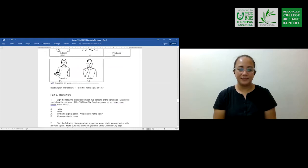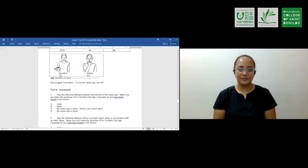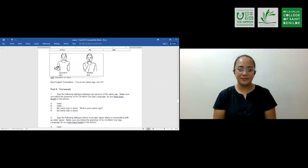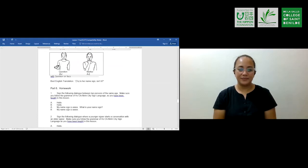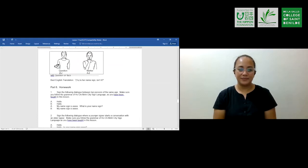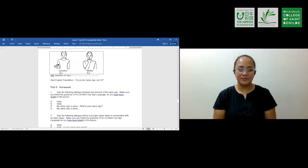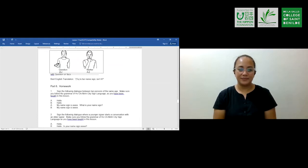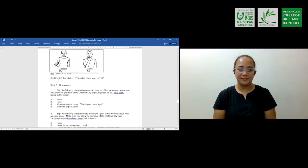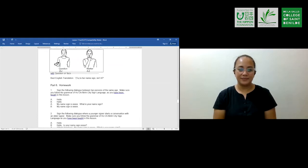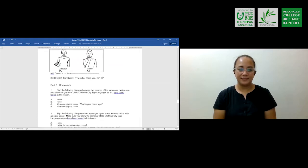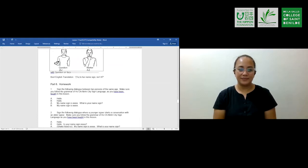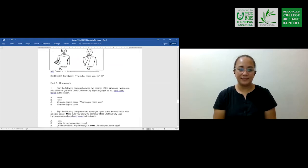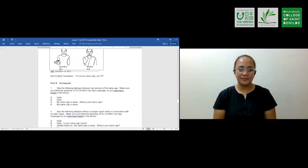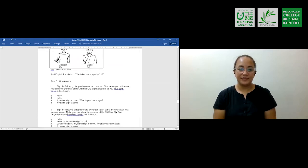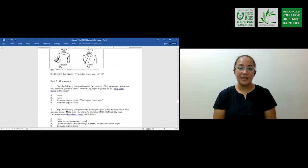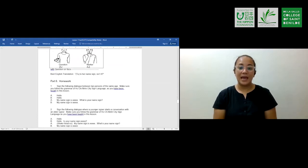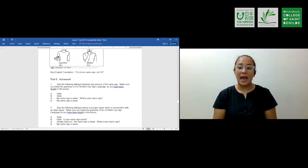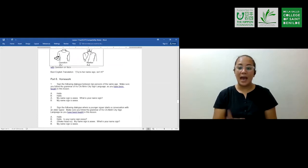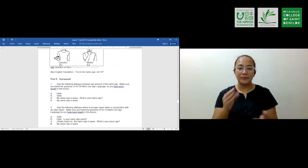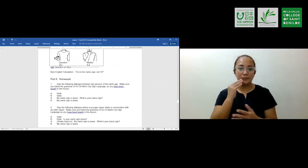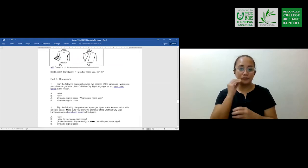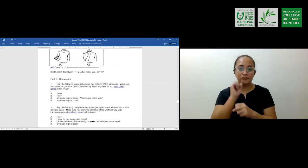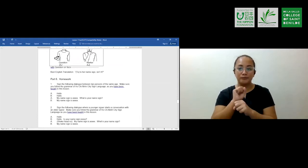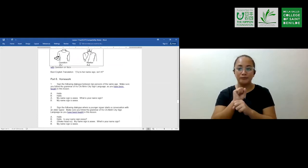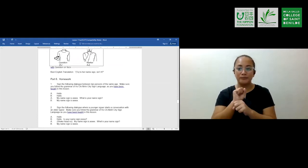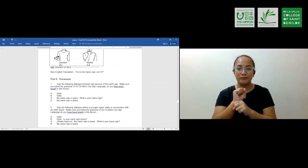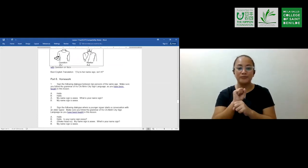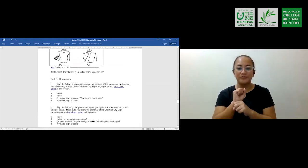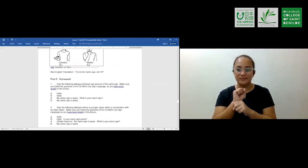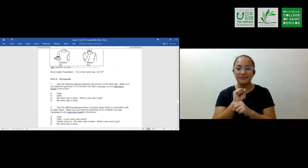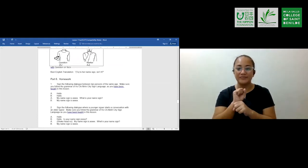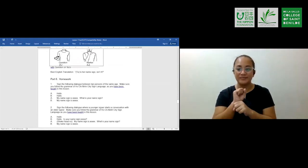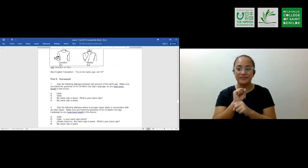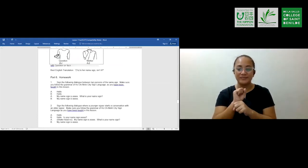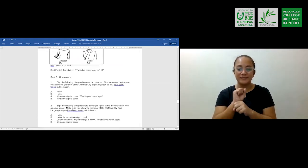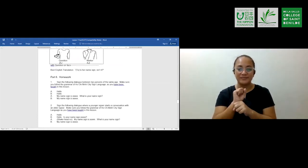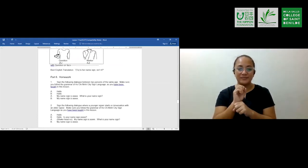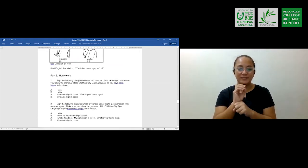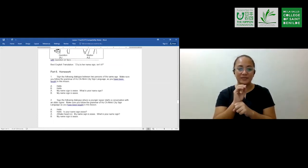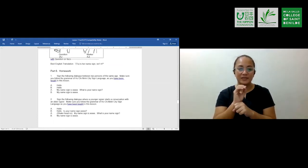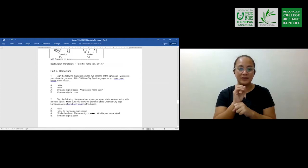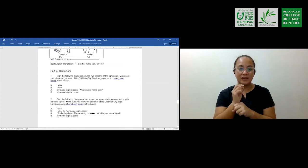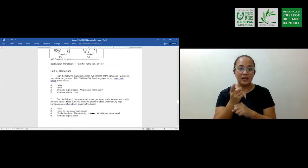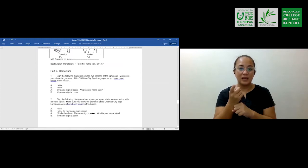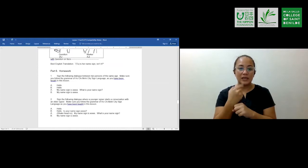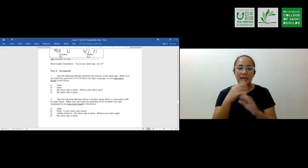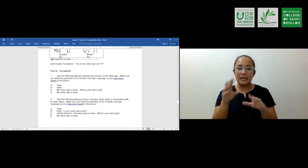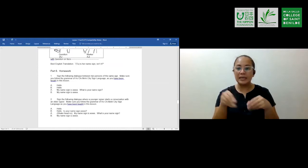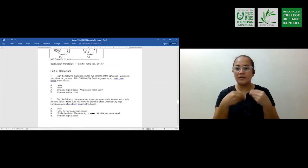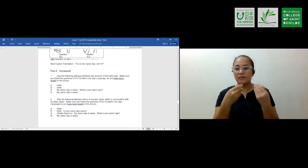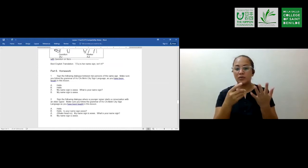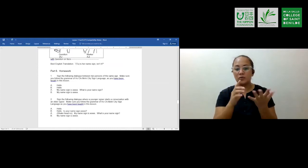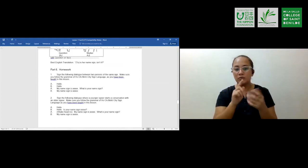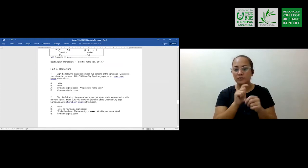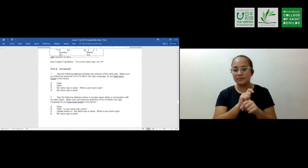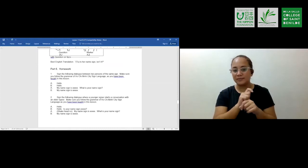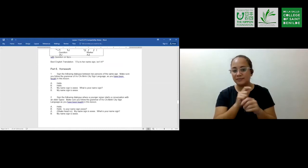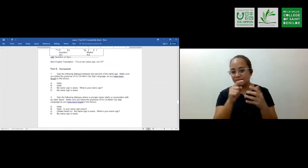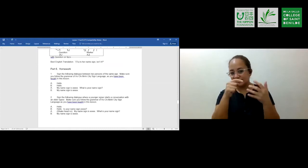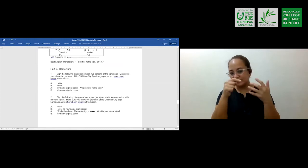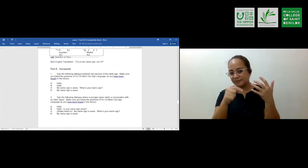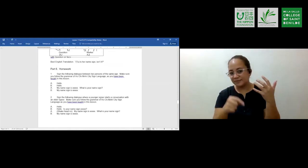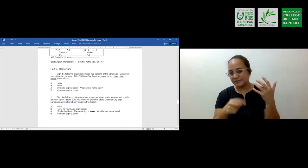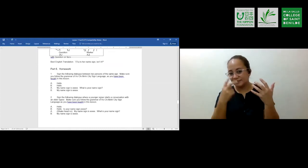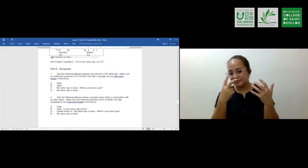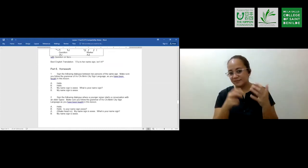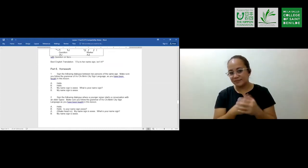And then there's homework. So the homework gives you certain tasks to do. And